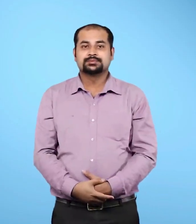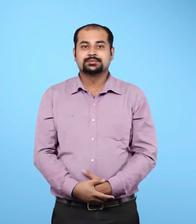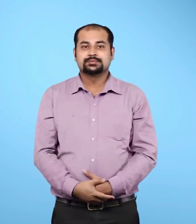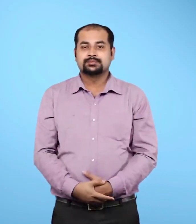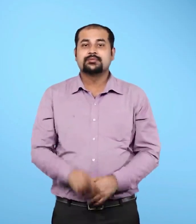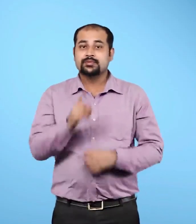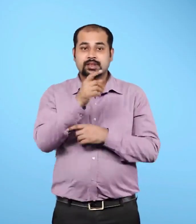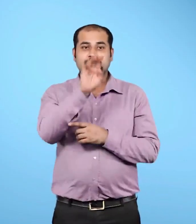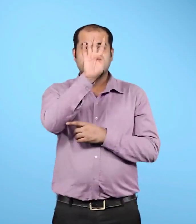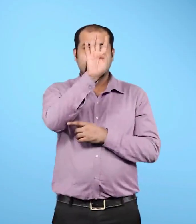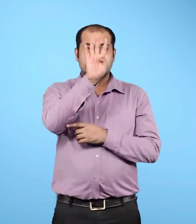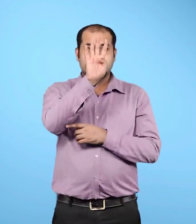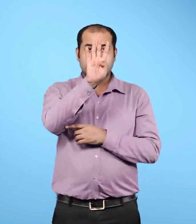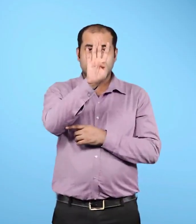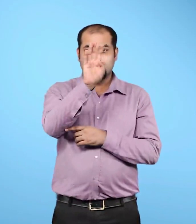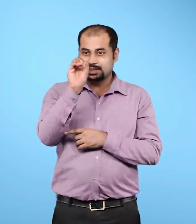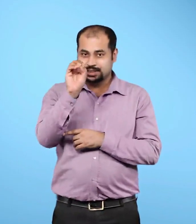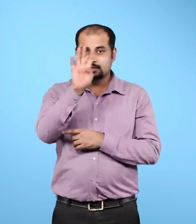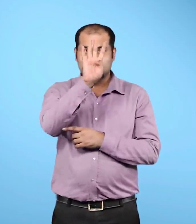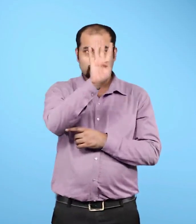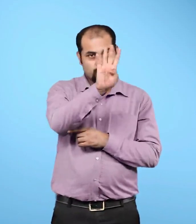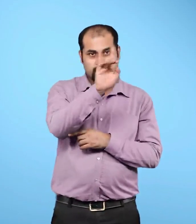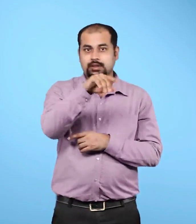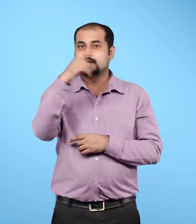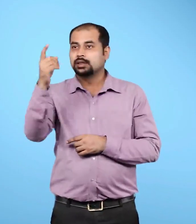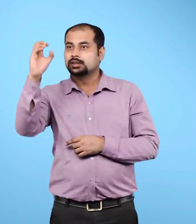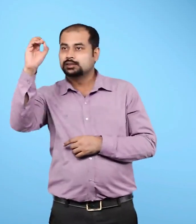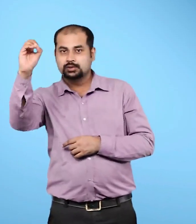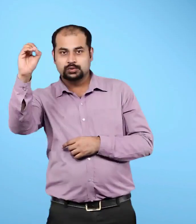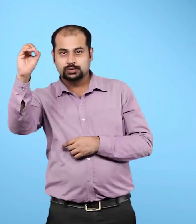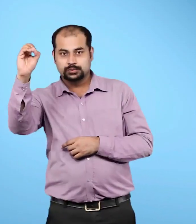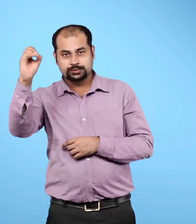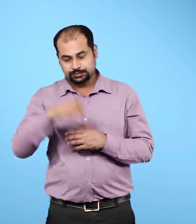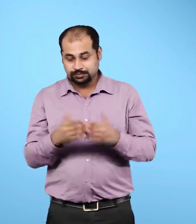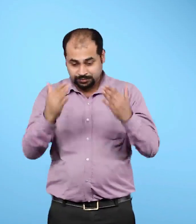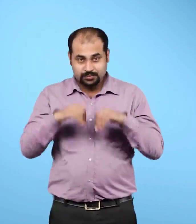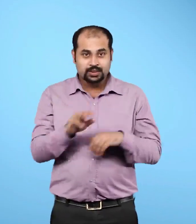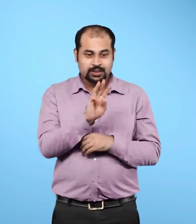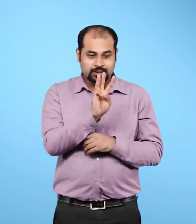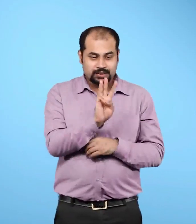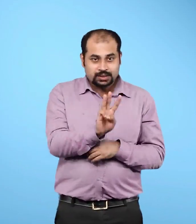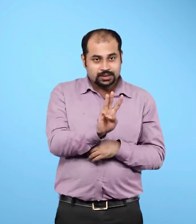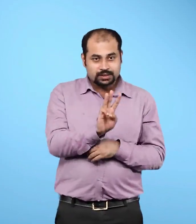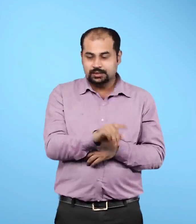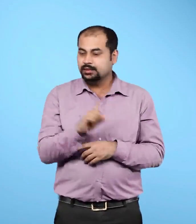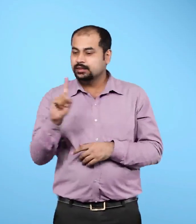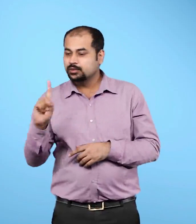number 4, column 2, number 0, row 2. Column 1, number